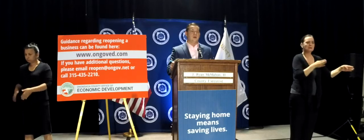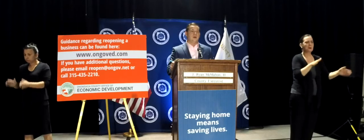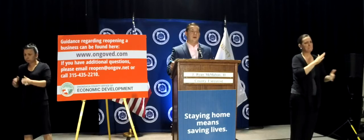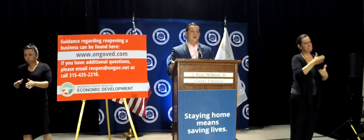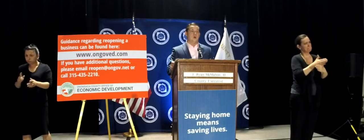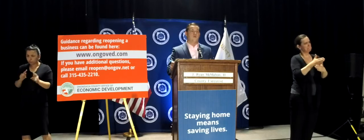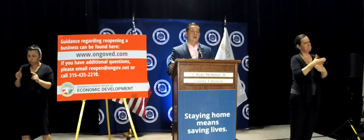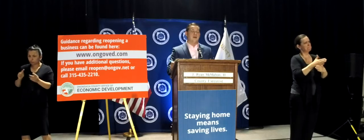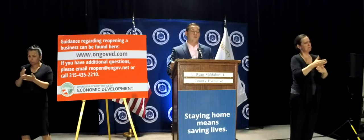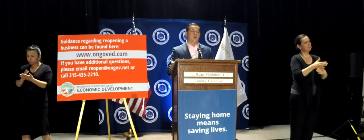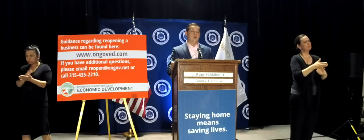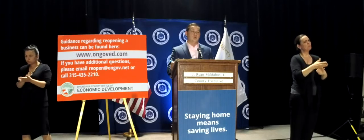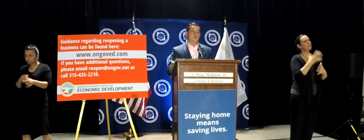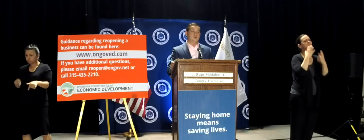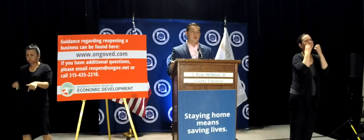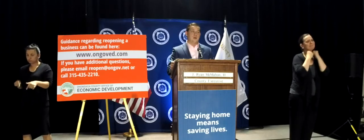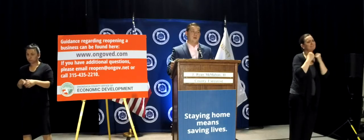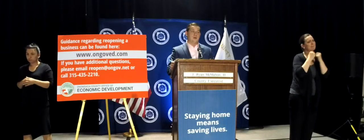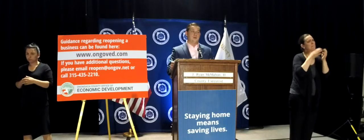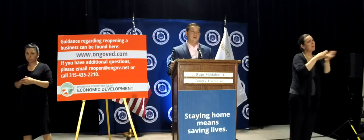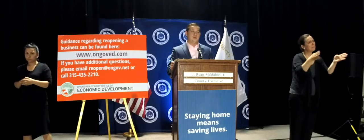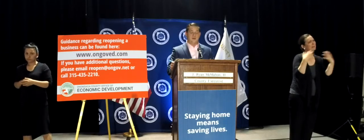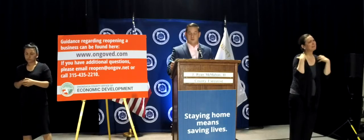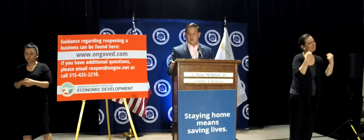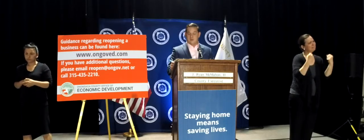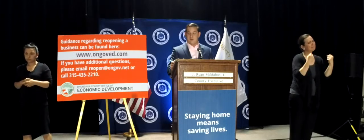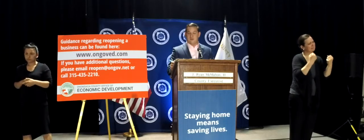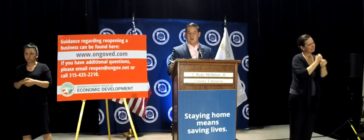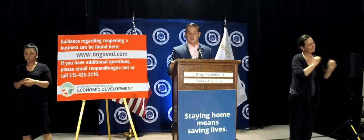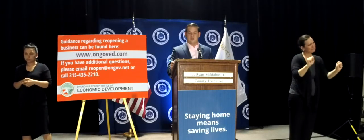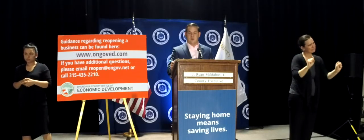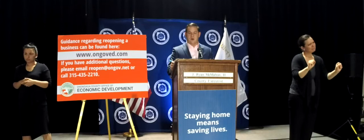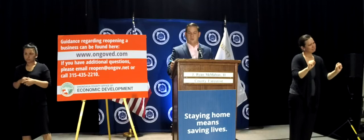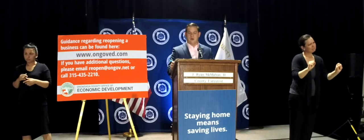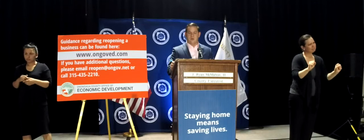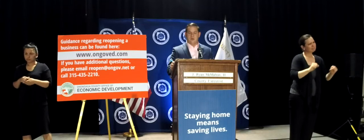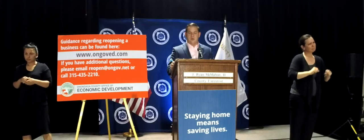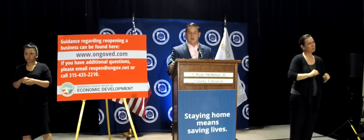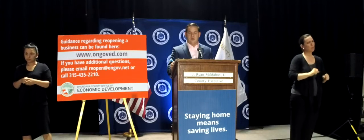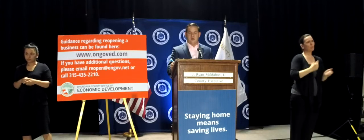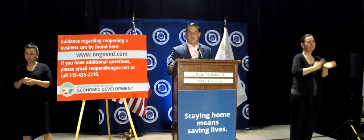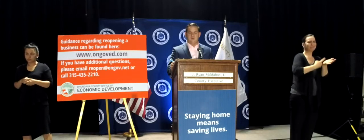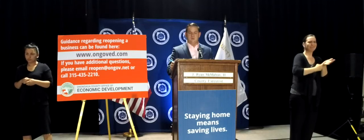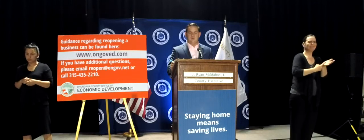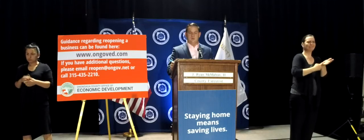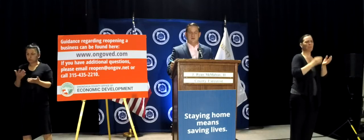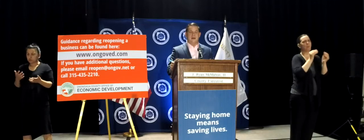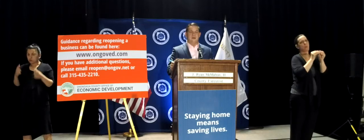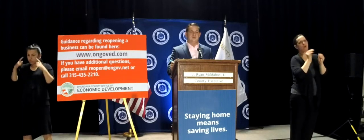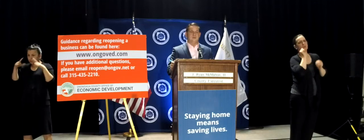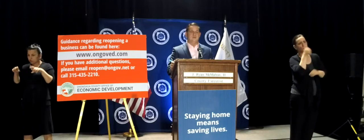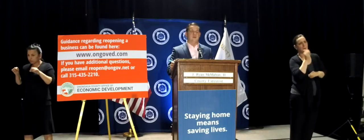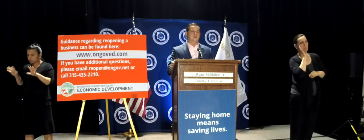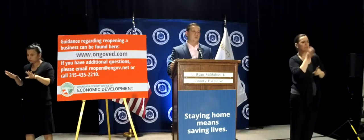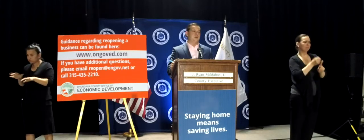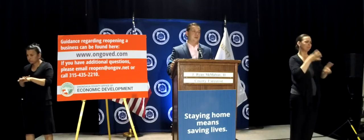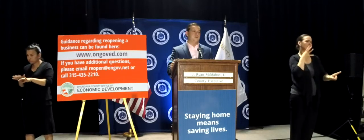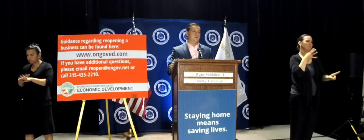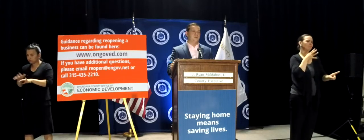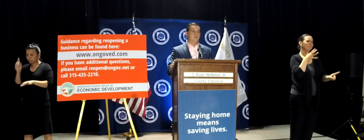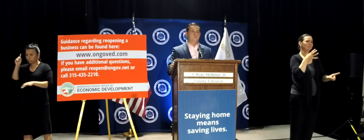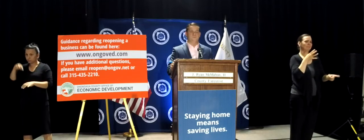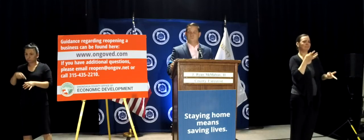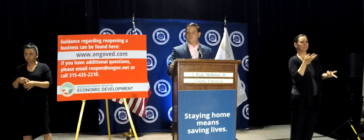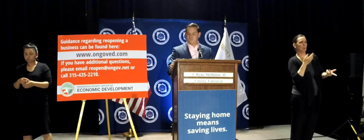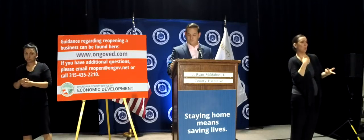we'll hopefully have more news and certainly be able to talk tomorrow about what kind of advice we could